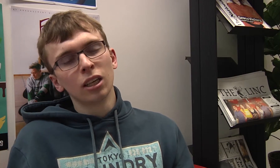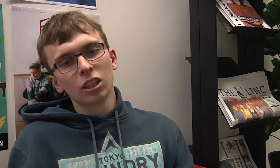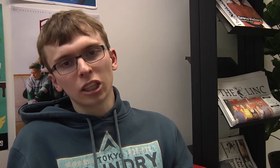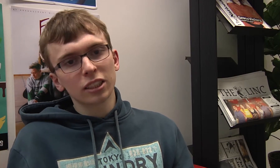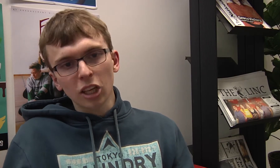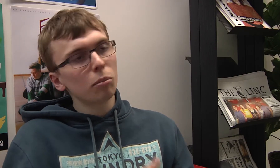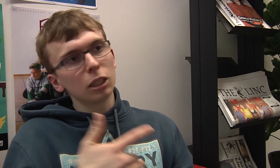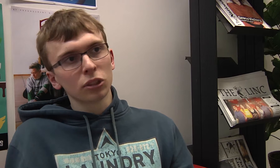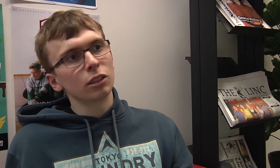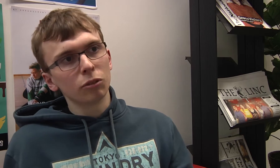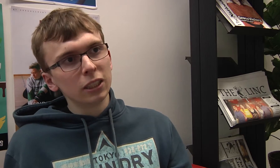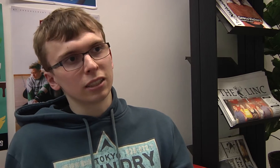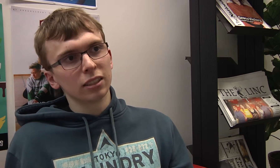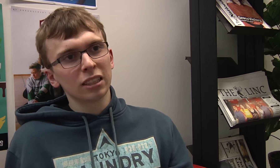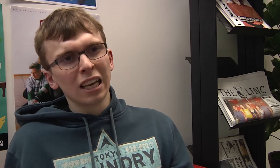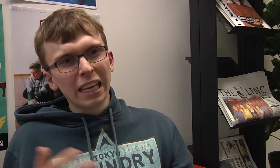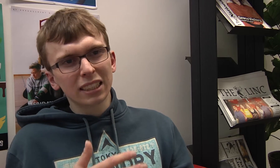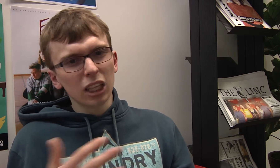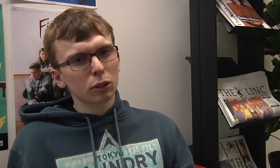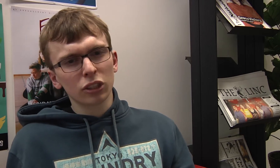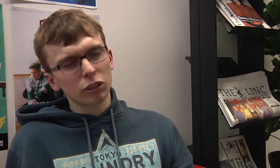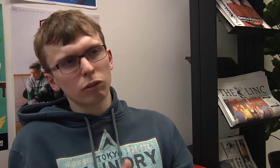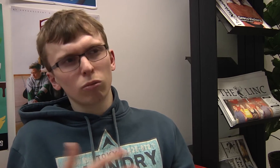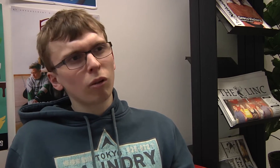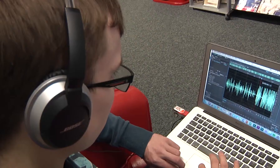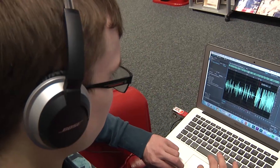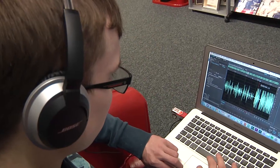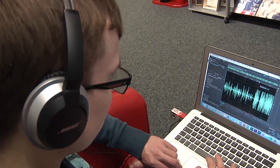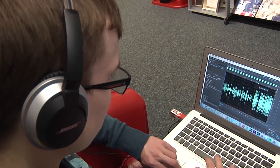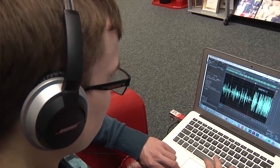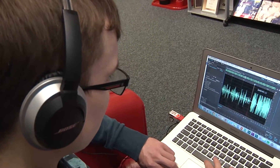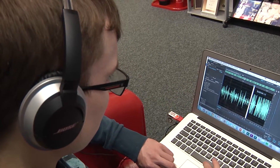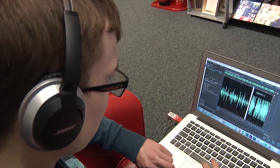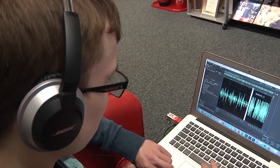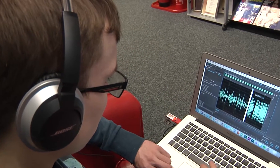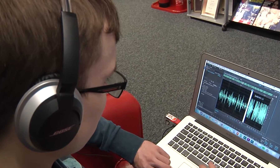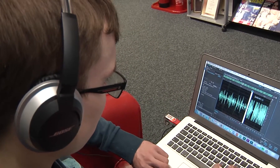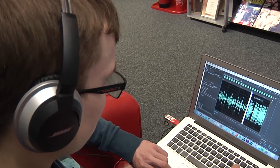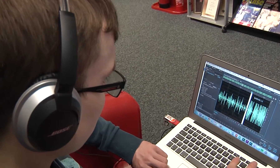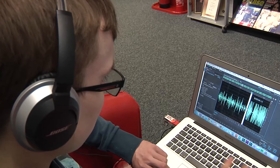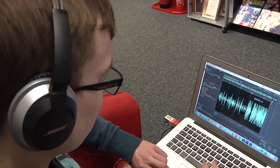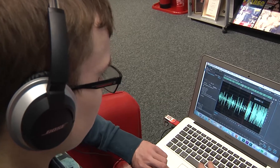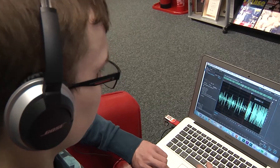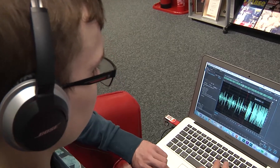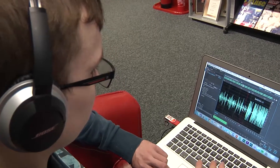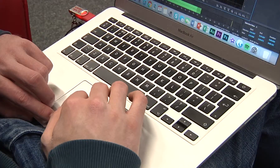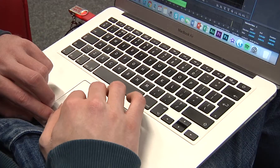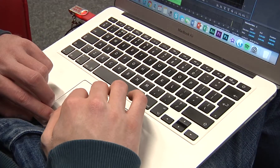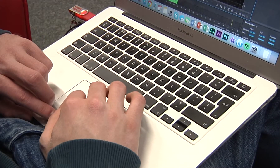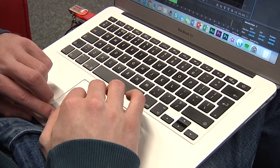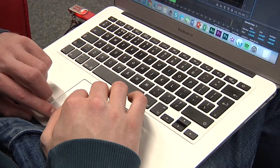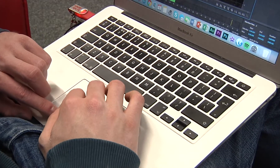fun. So there's so many positive reasons. It's kind of a question of why say no? They've talked about these hurdles,